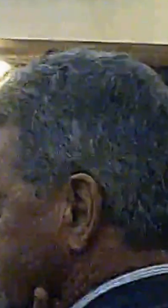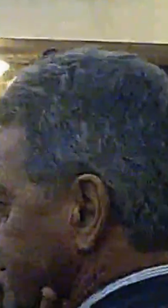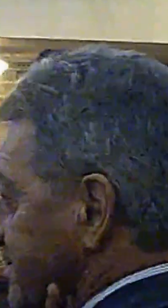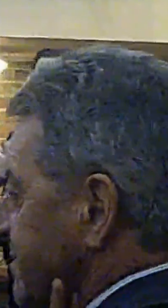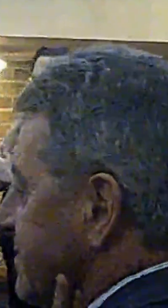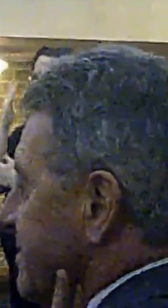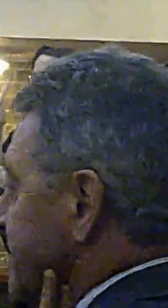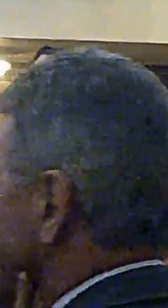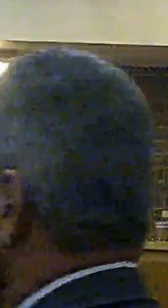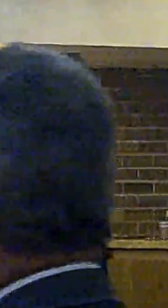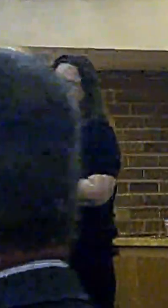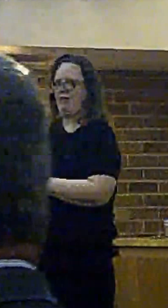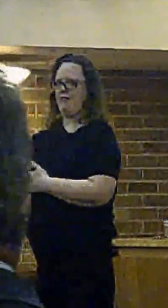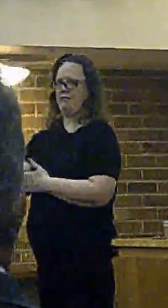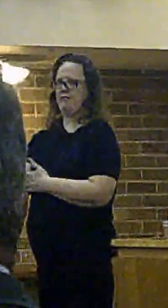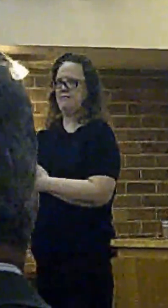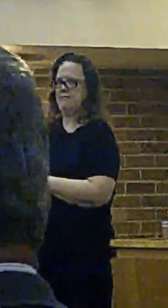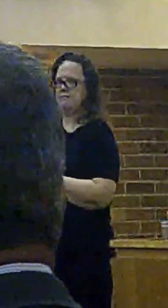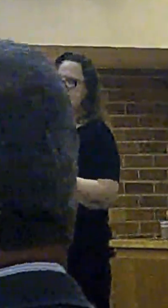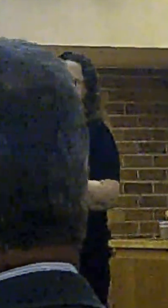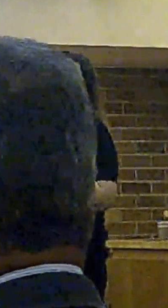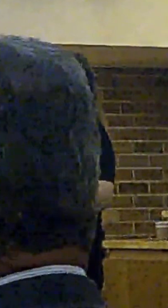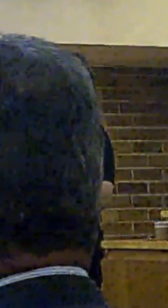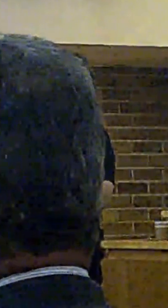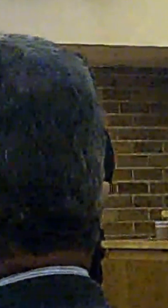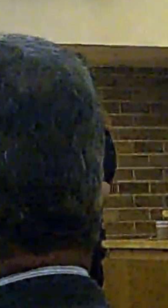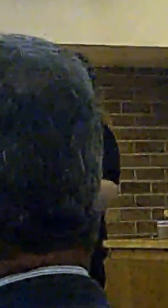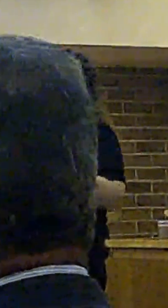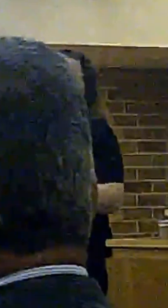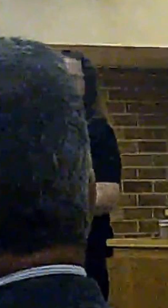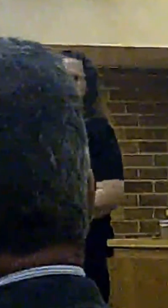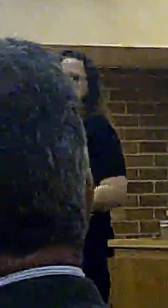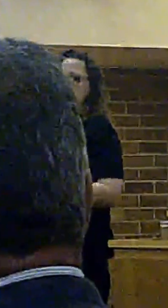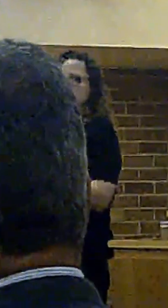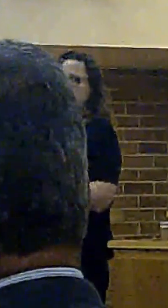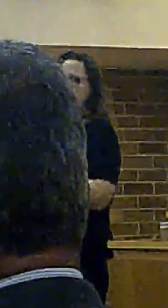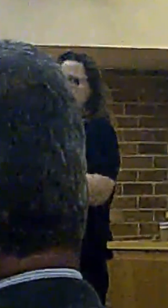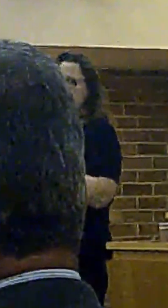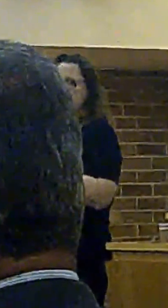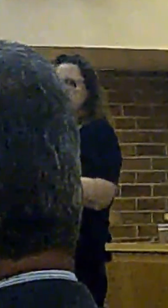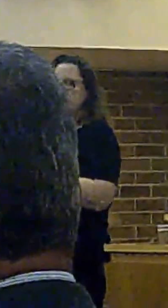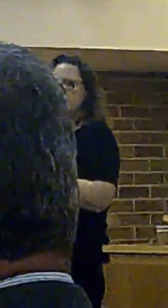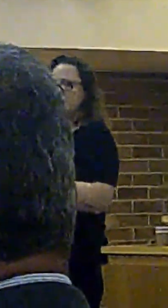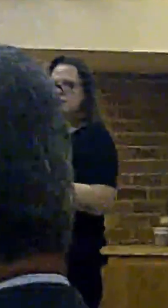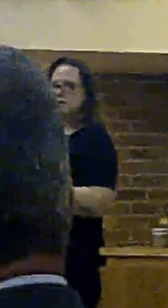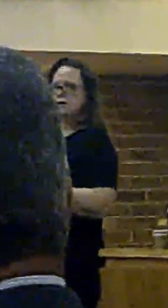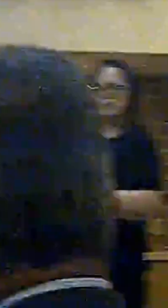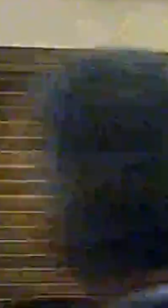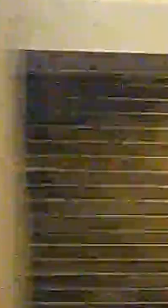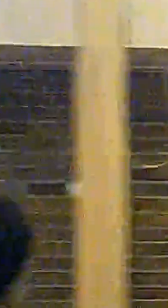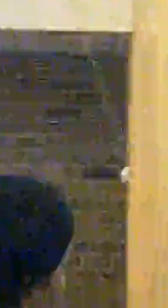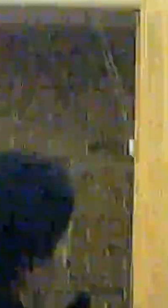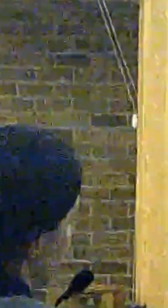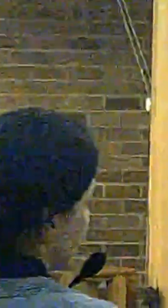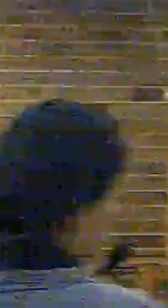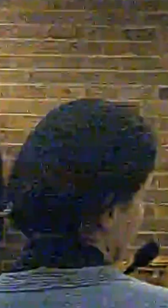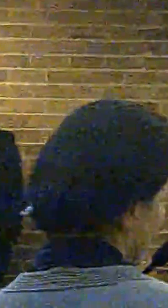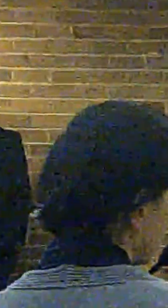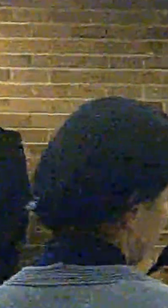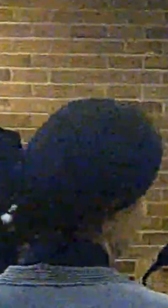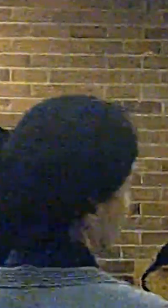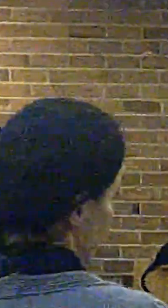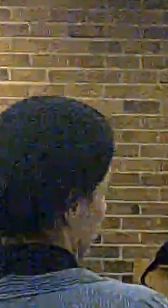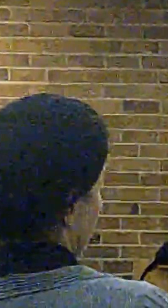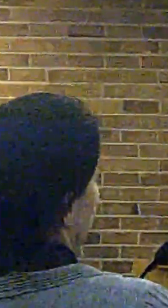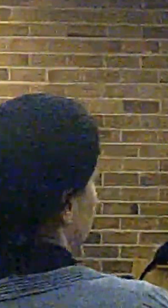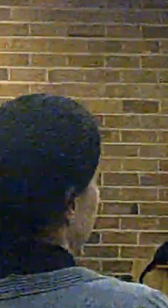to But can we be very keen to work with you? If you don't work with us, you can probably get what you want and what we want at the same